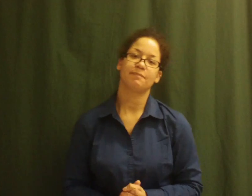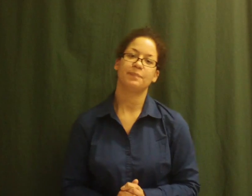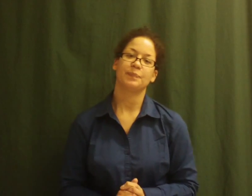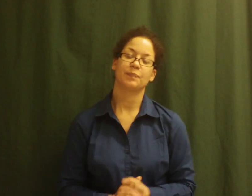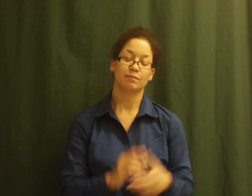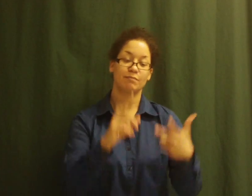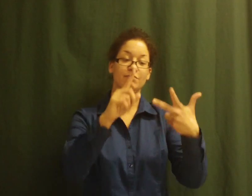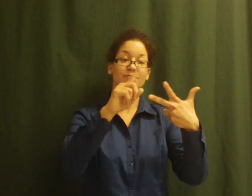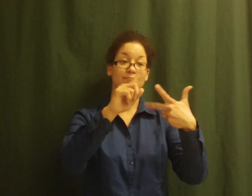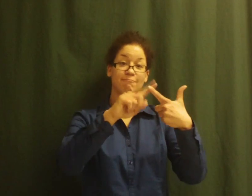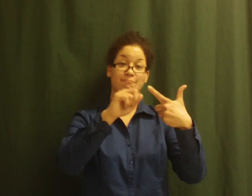Justice.